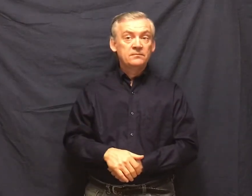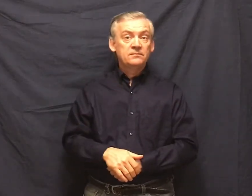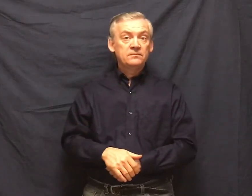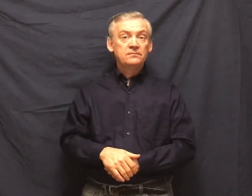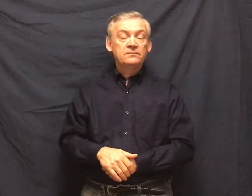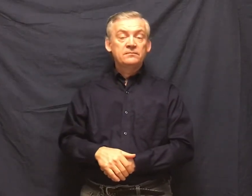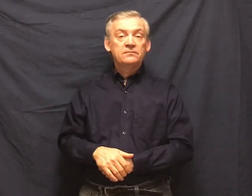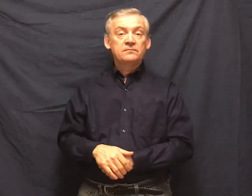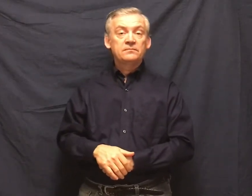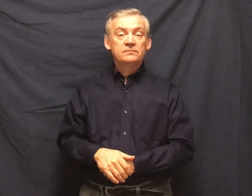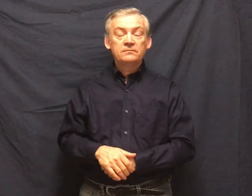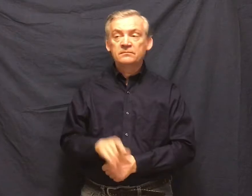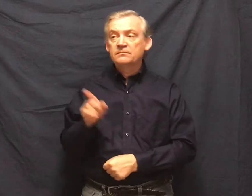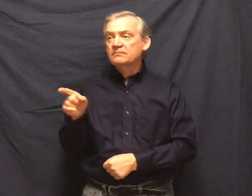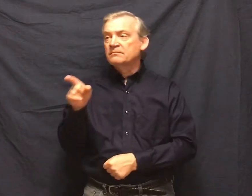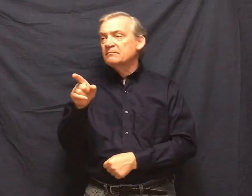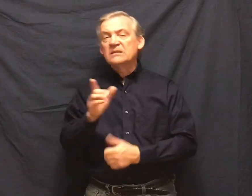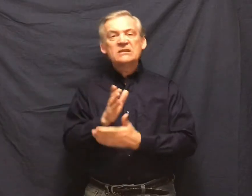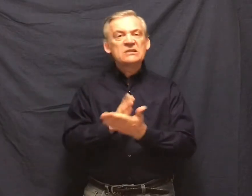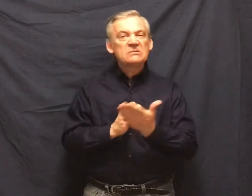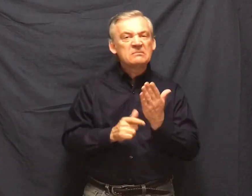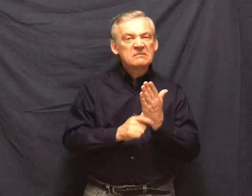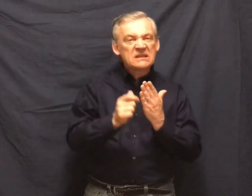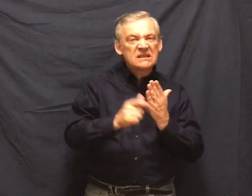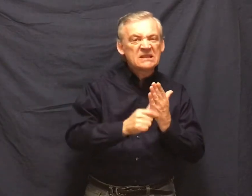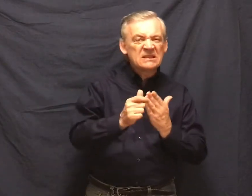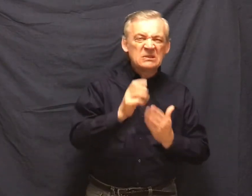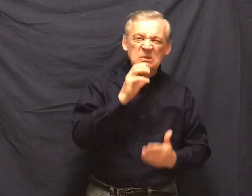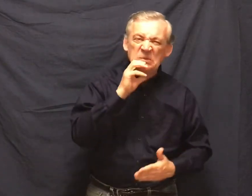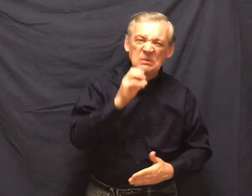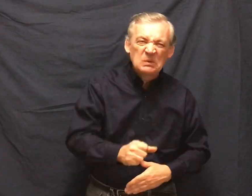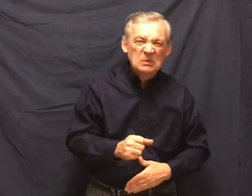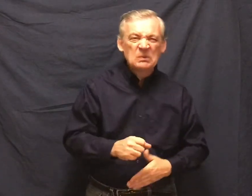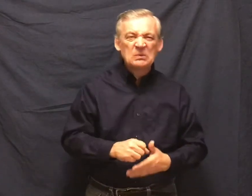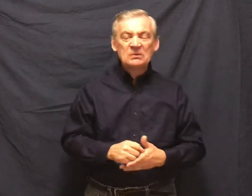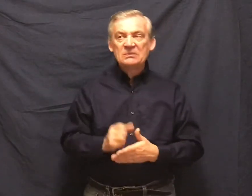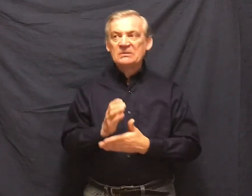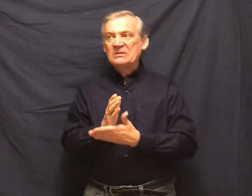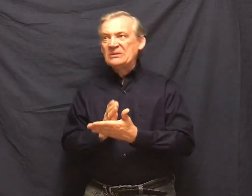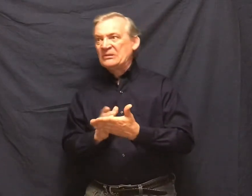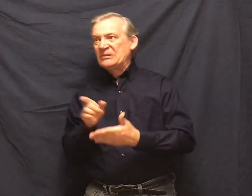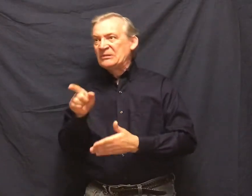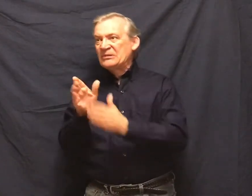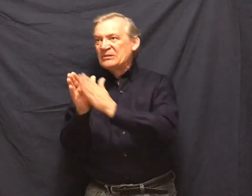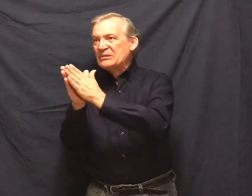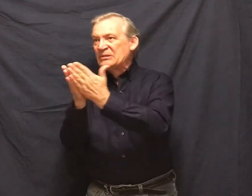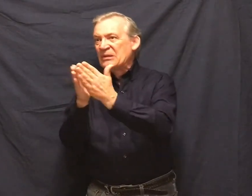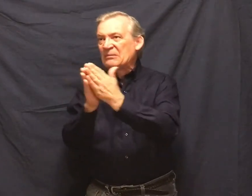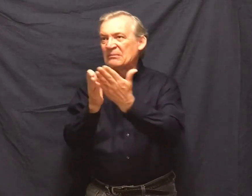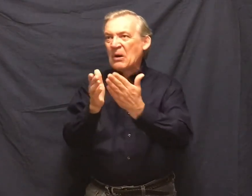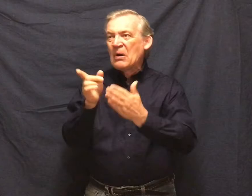There were battered magazines and a few dirty books on a special shelf over his bunk.